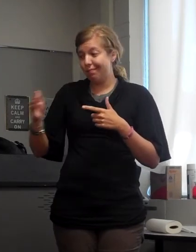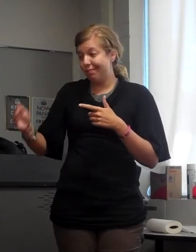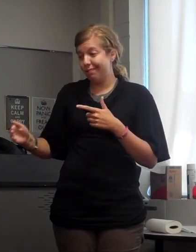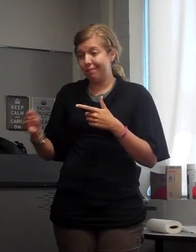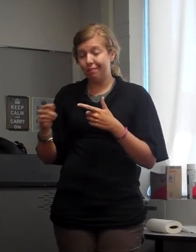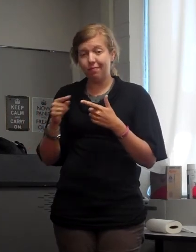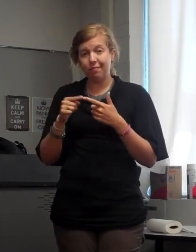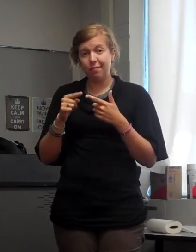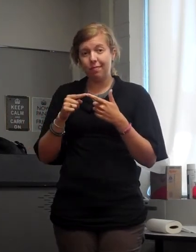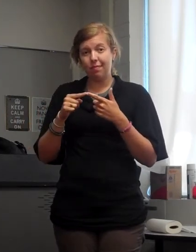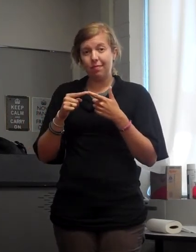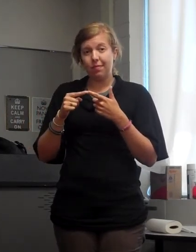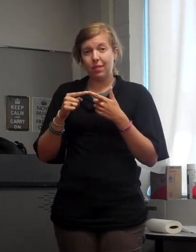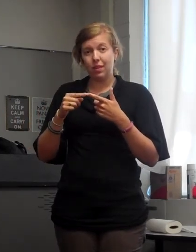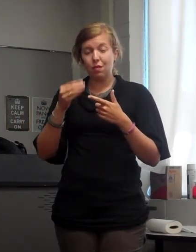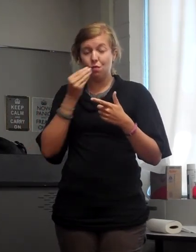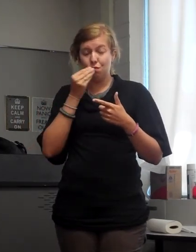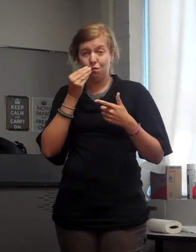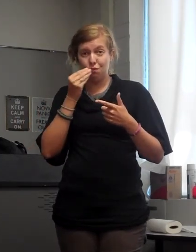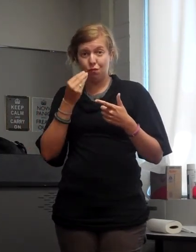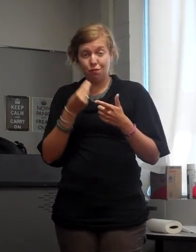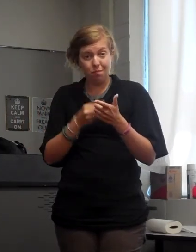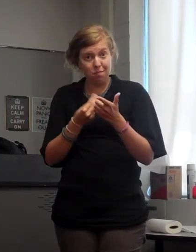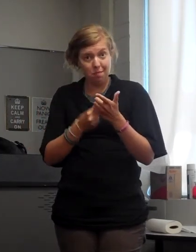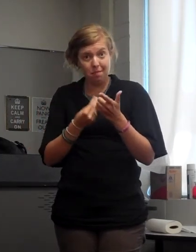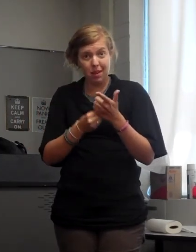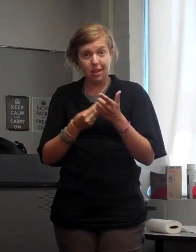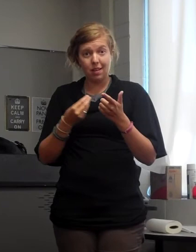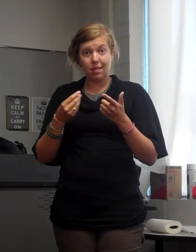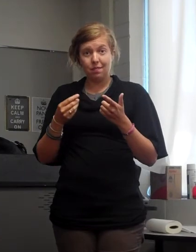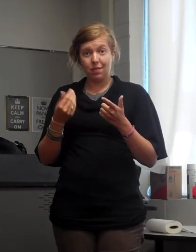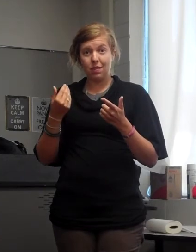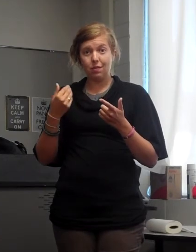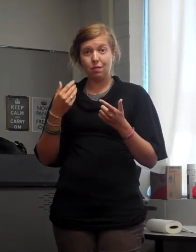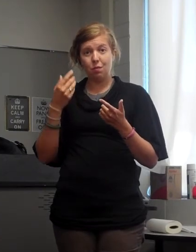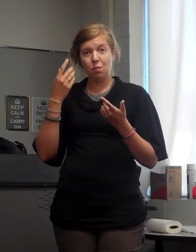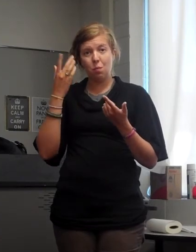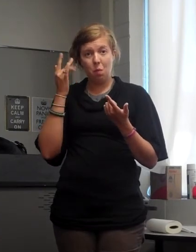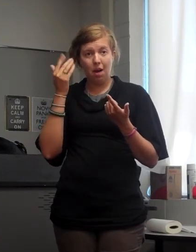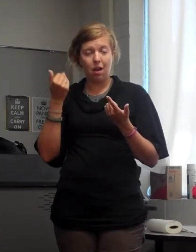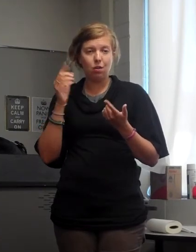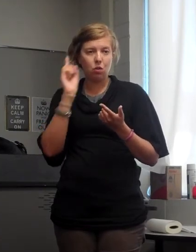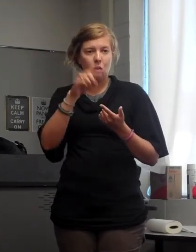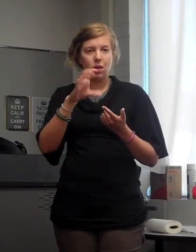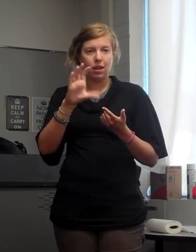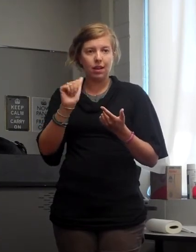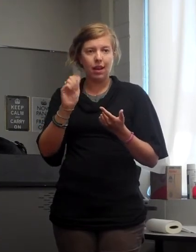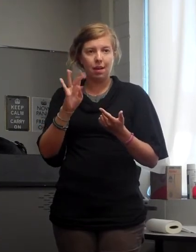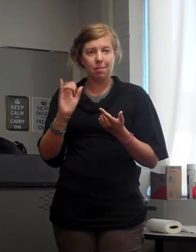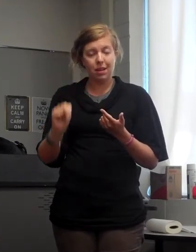I have grocery money because we're going to a cabin, so I have grocery money that I've got figured out what we're going to eat and how